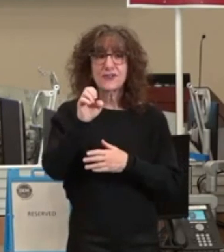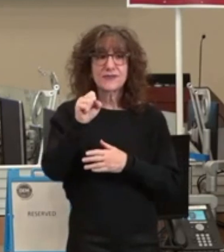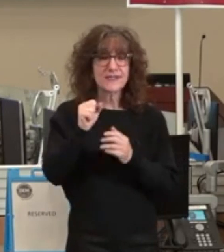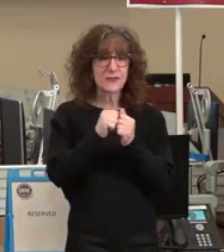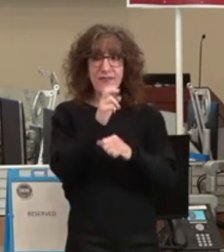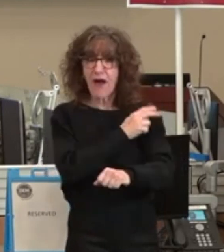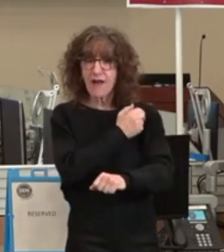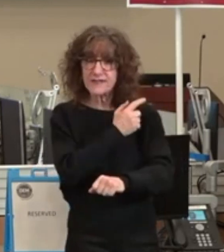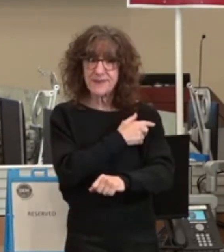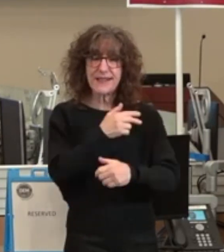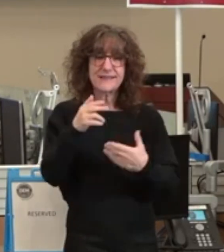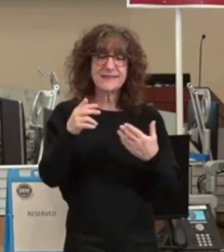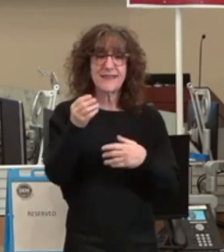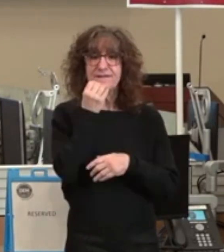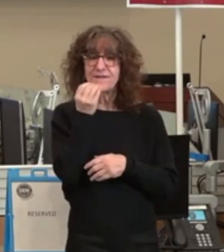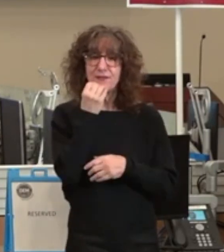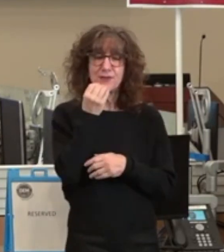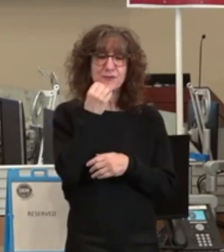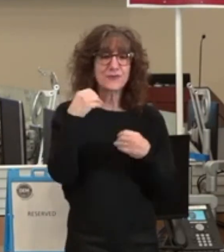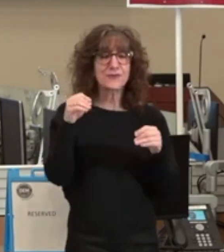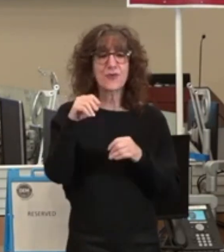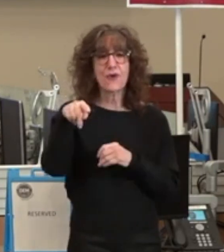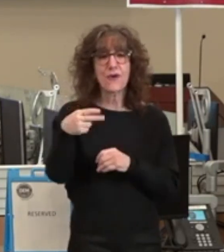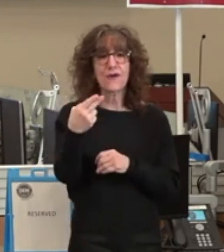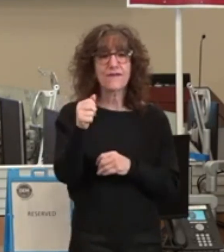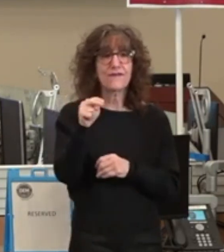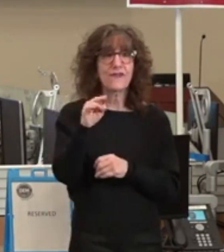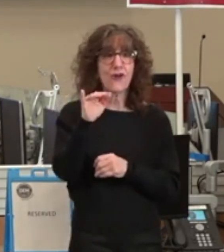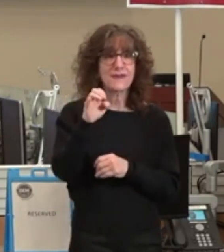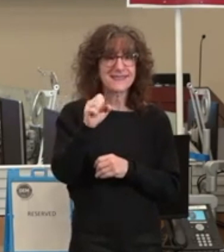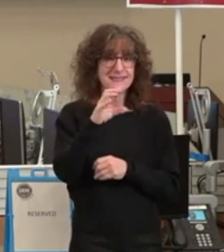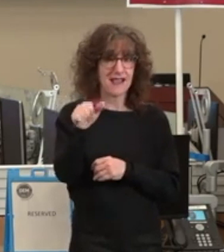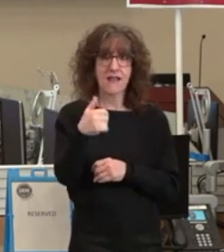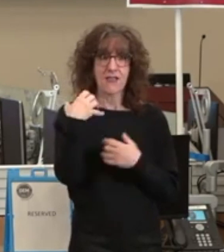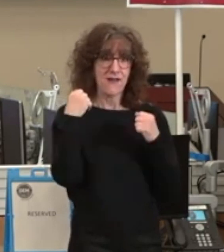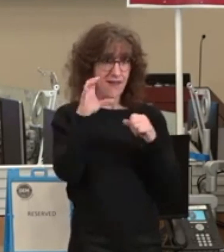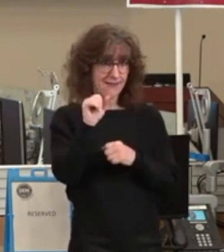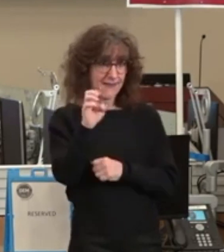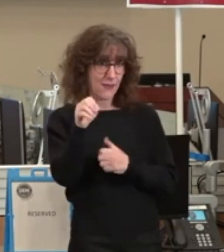hospital systems, grocery store pharmacies, and other healthcare providers.